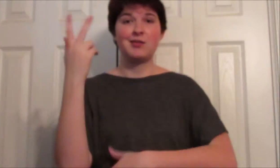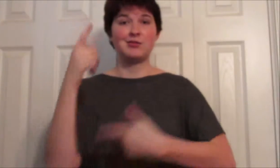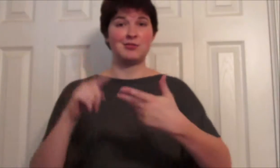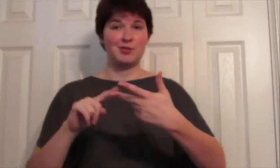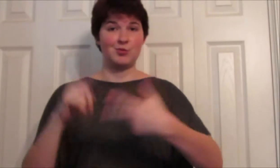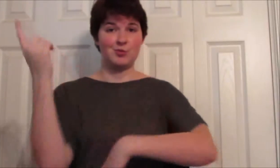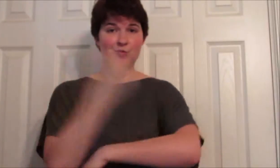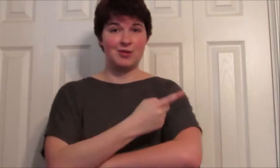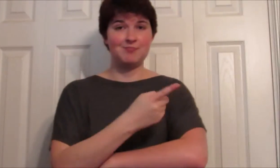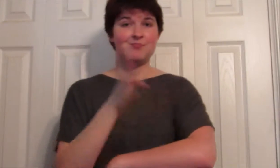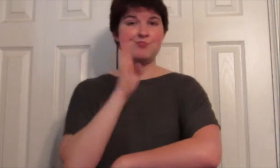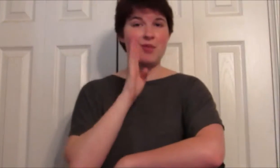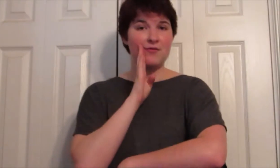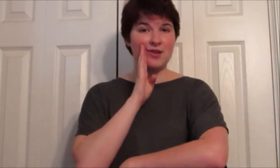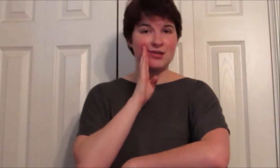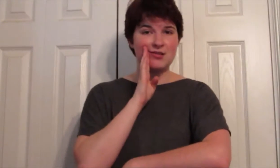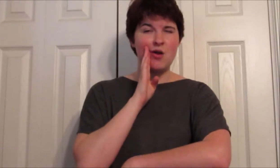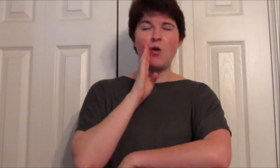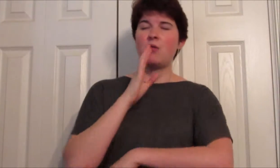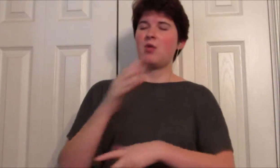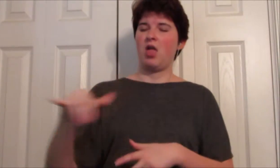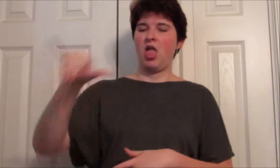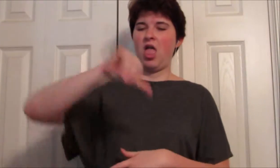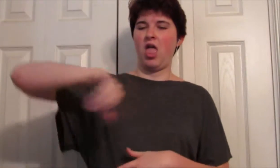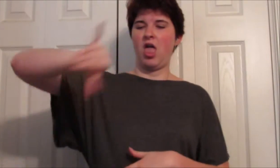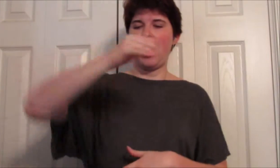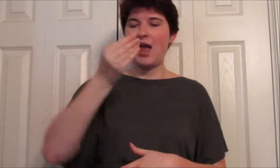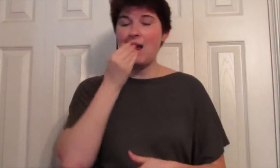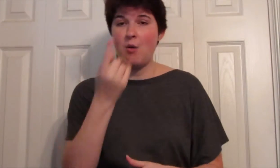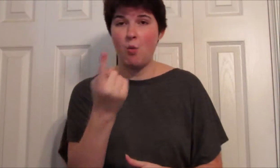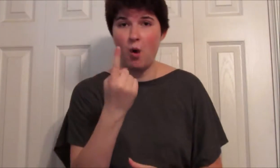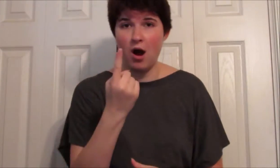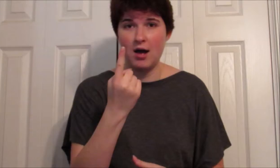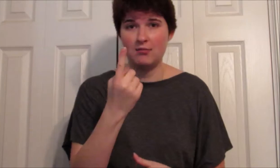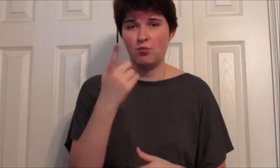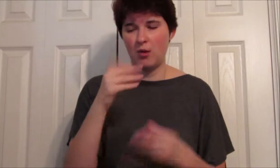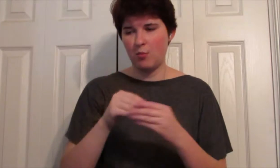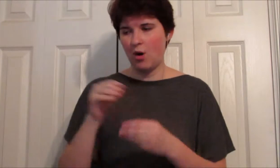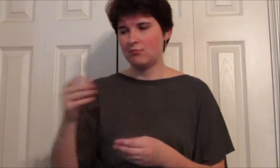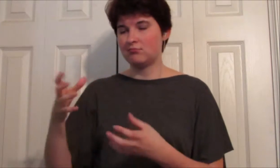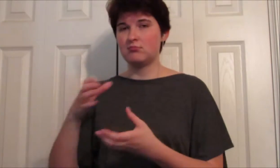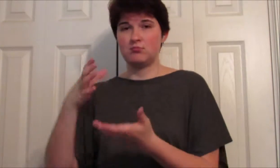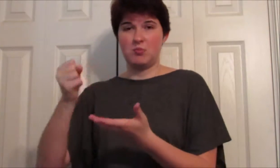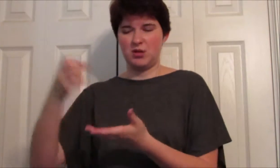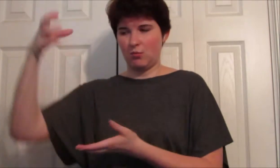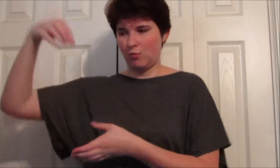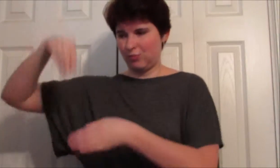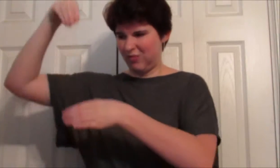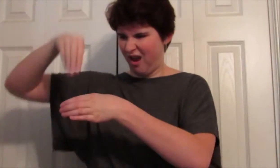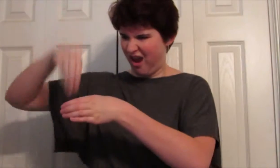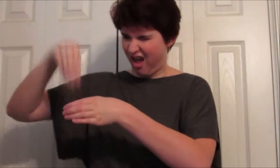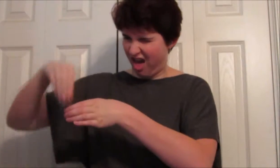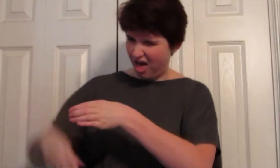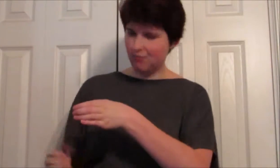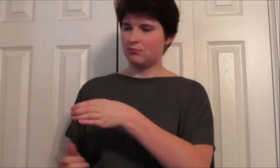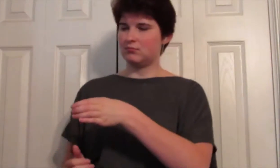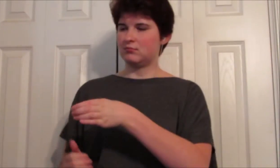Day three, breakfast. 2 pancakes with plenty of syrup. Eat one, stuff the other pancake in a glass of milk. After breakfast, pick up